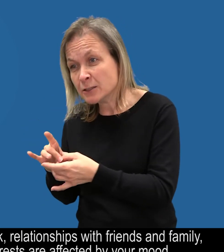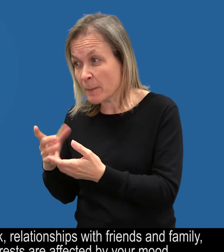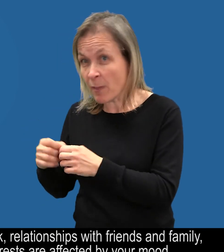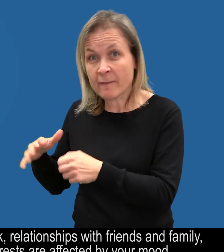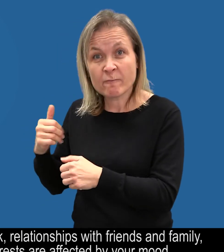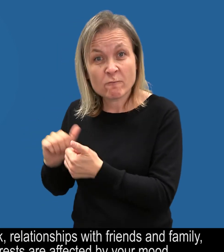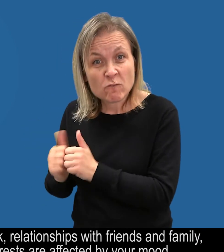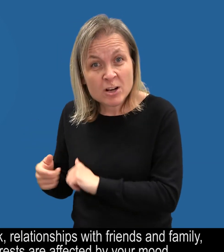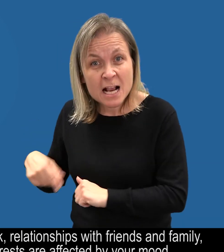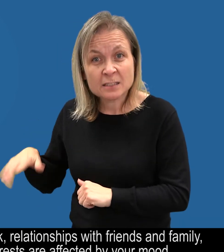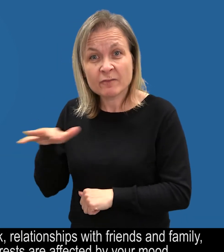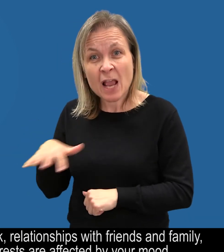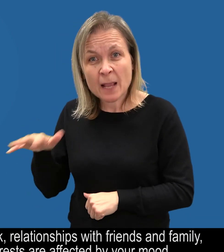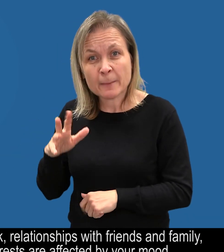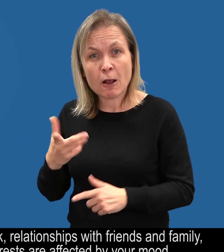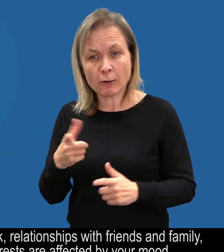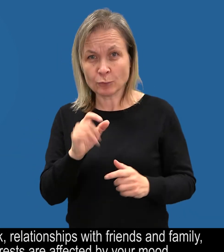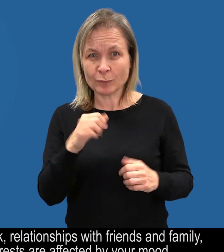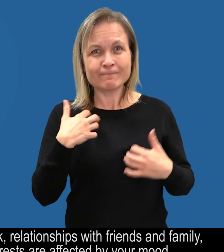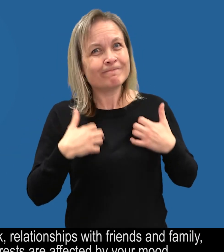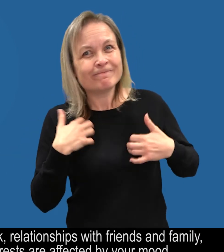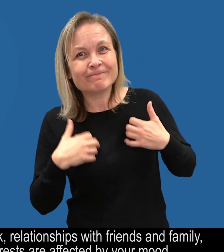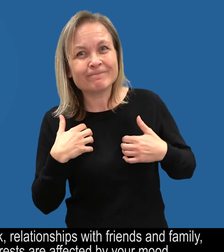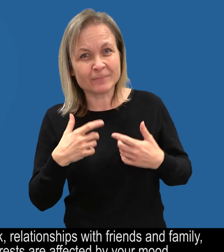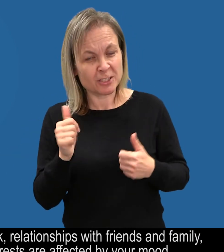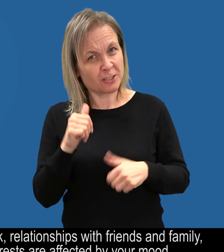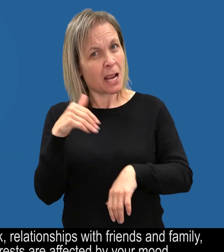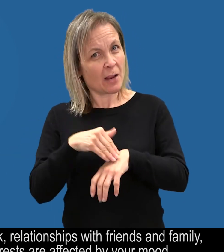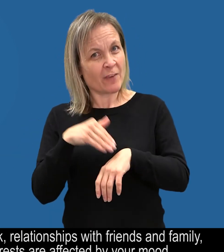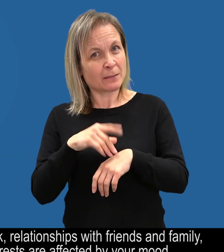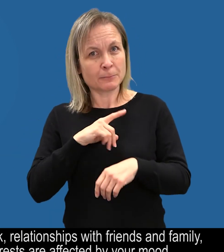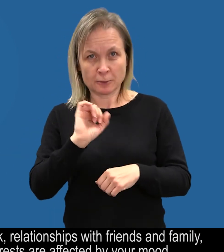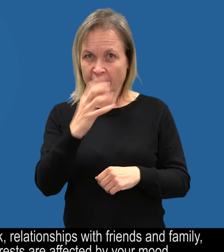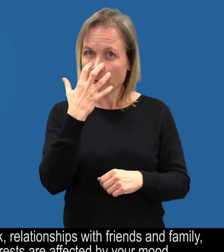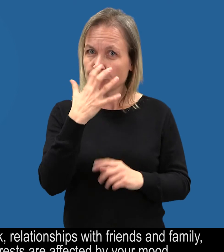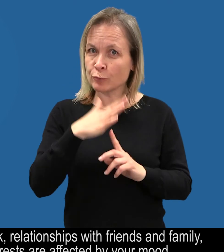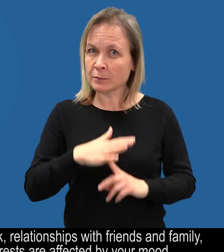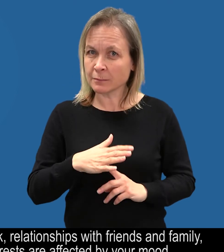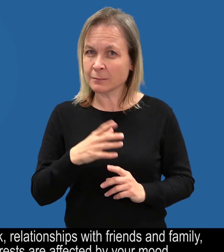your work, relationships with friends and family, or interests are affected by your mood.